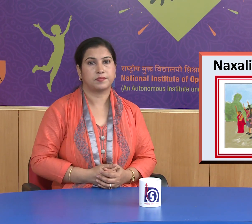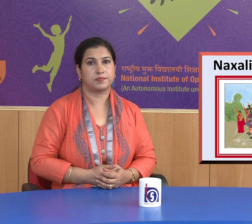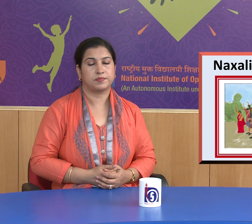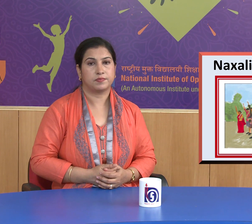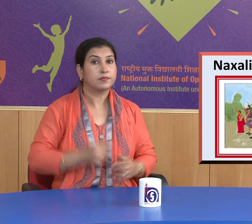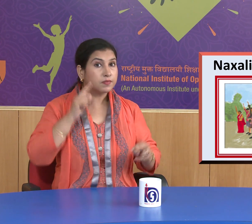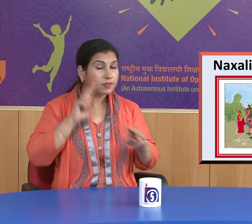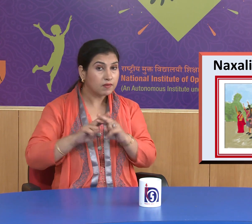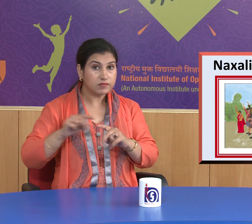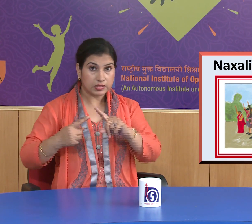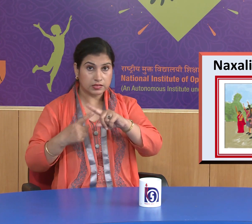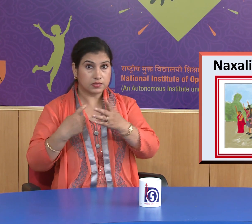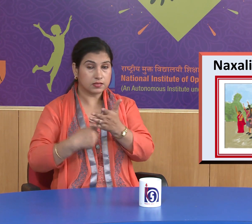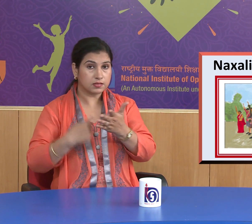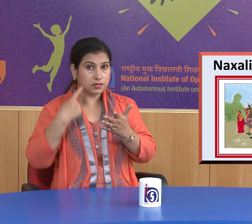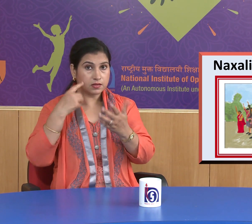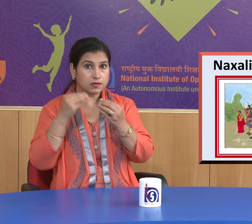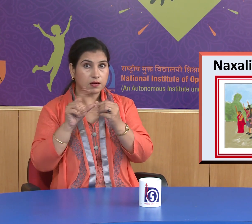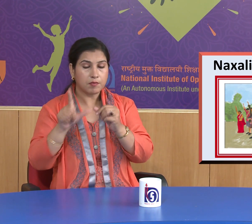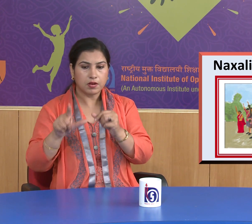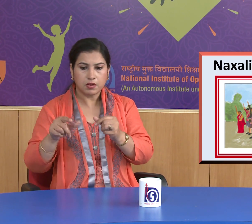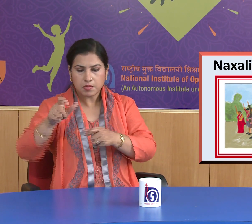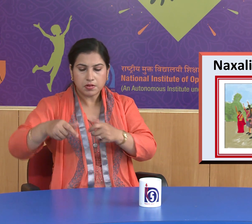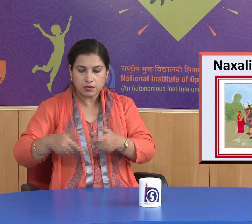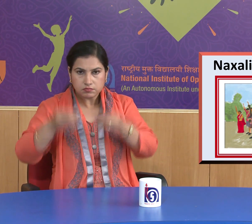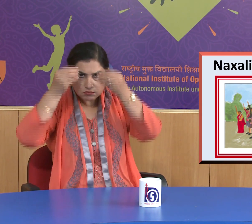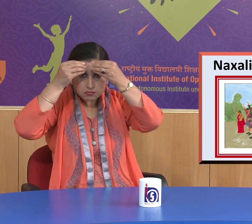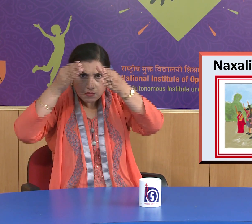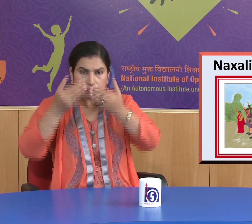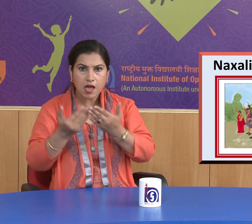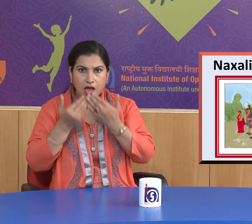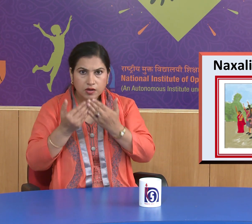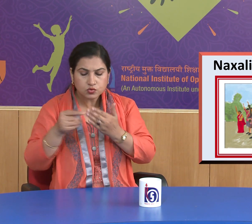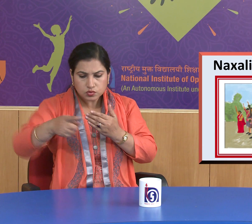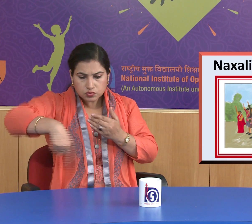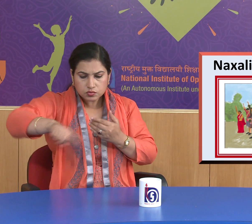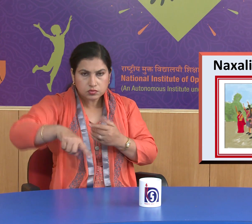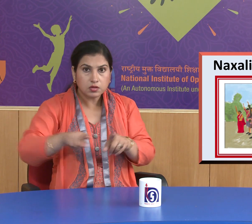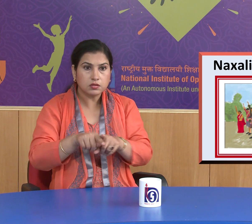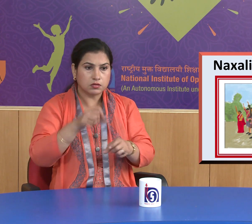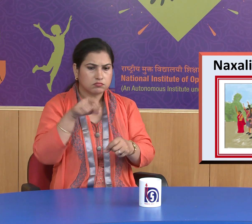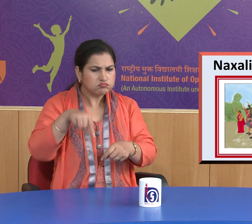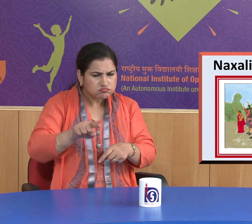if the tribal people become educated, they will not listen to them.